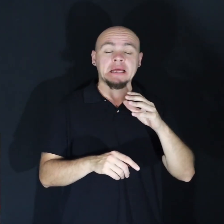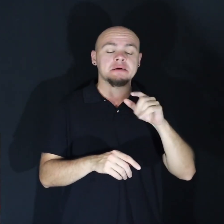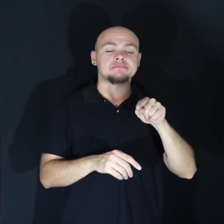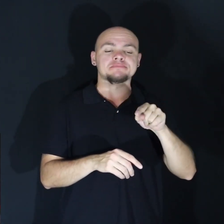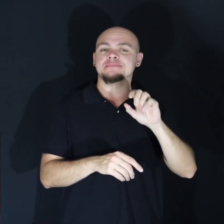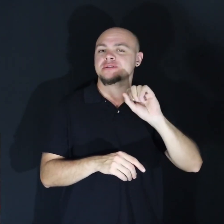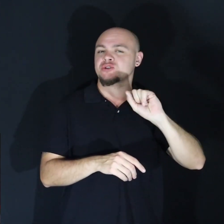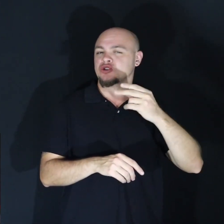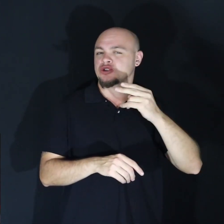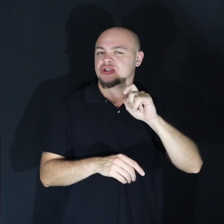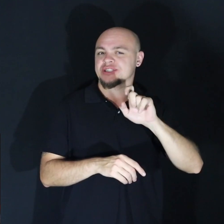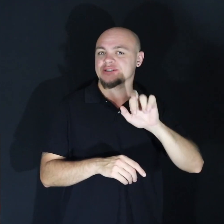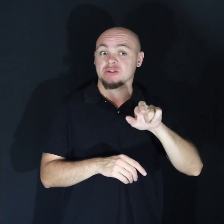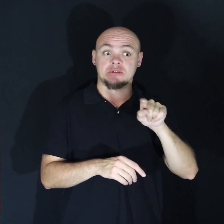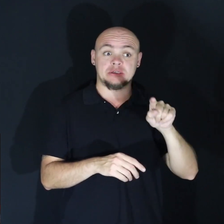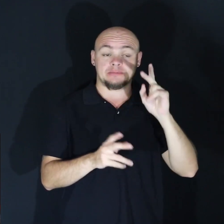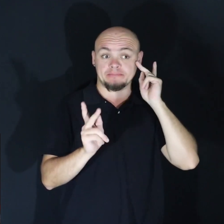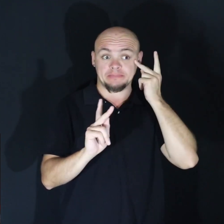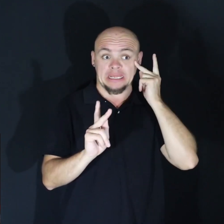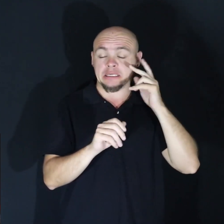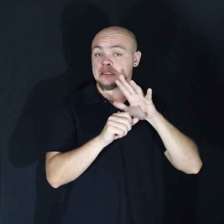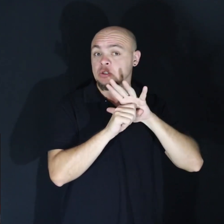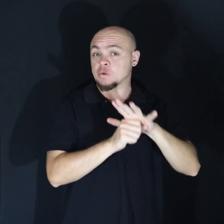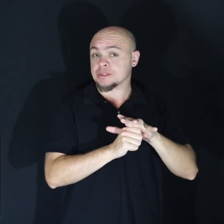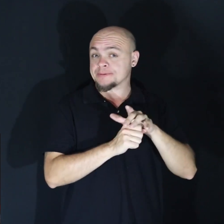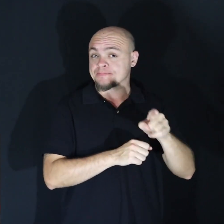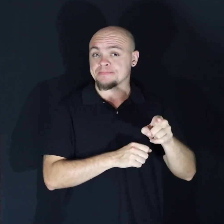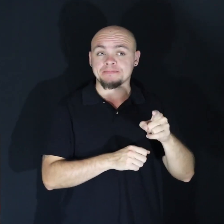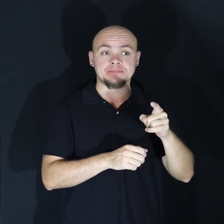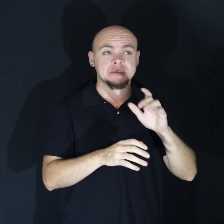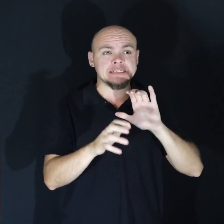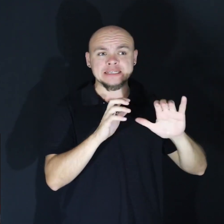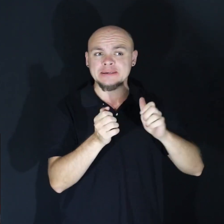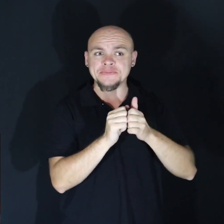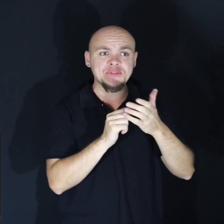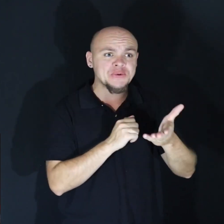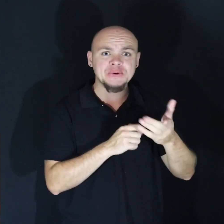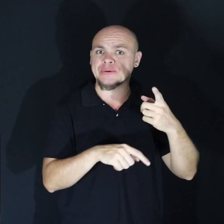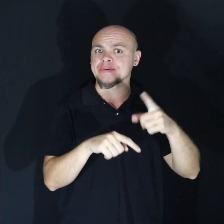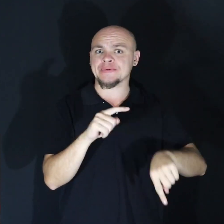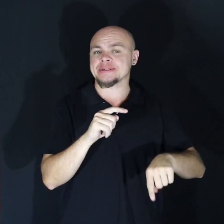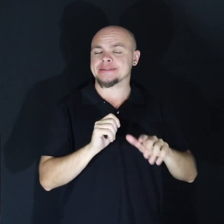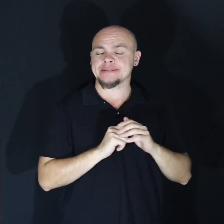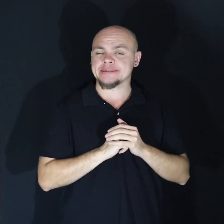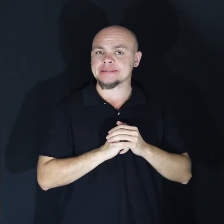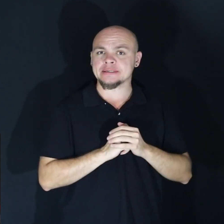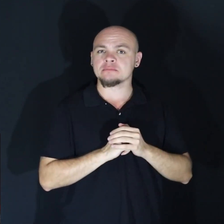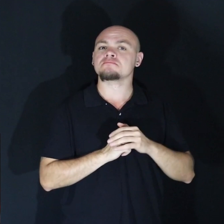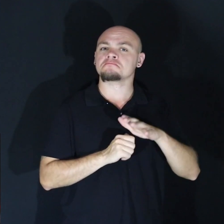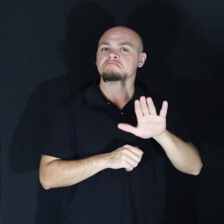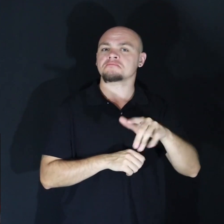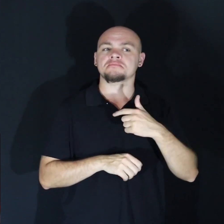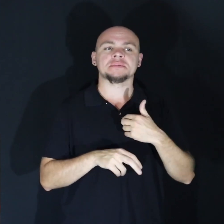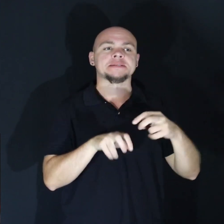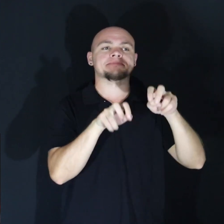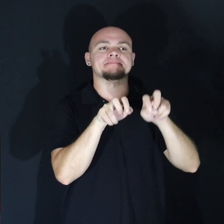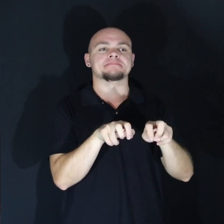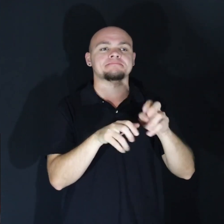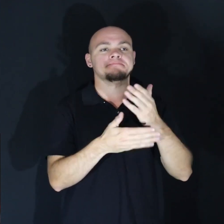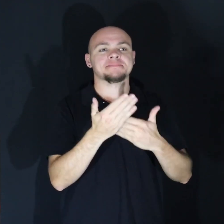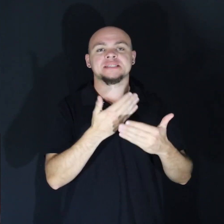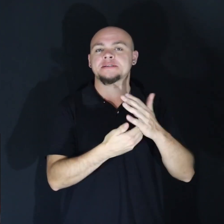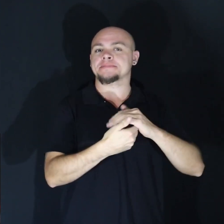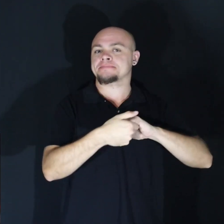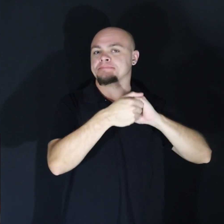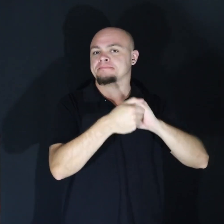She was obviously on the edge of panic, distressed. No one could communicate with her. I just sat down with her and held her hand for a